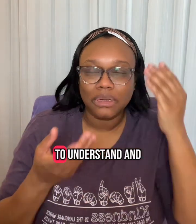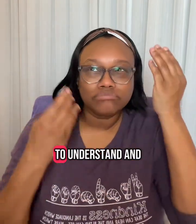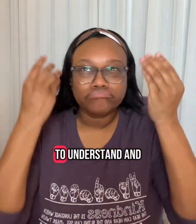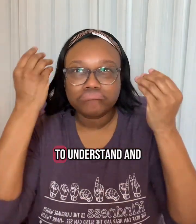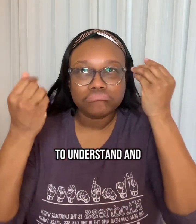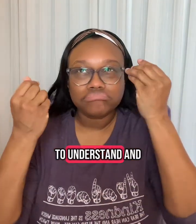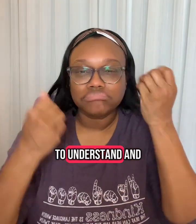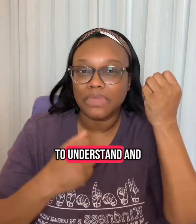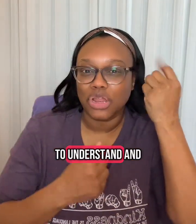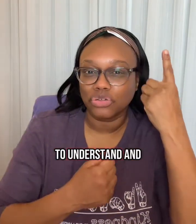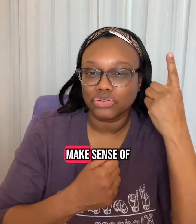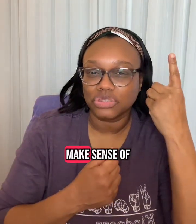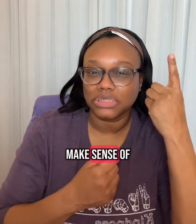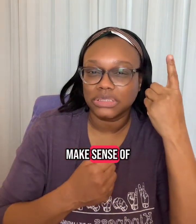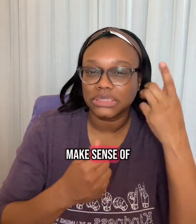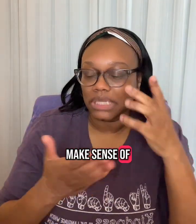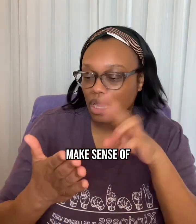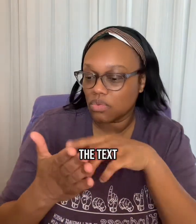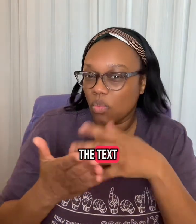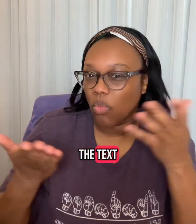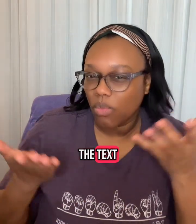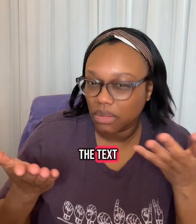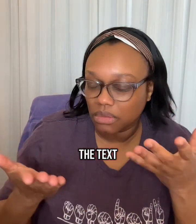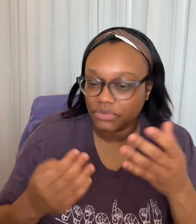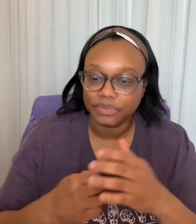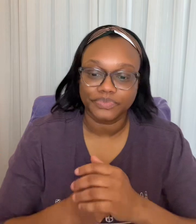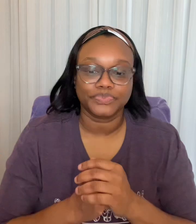to understand and make sense of the text.